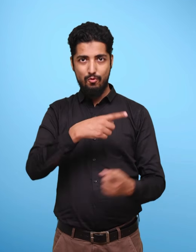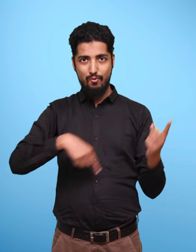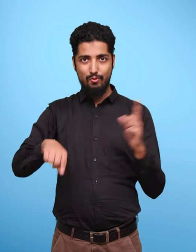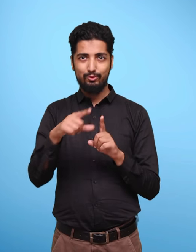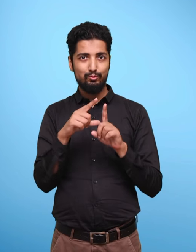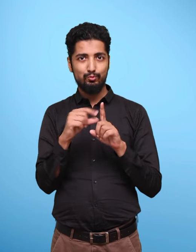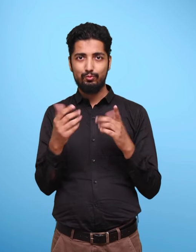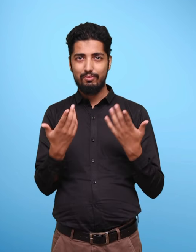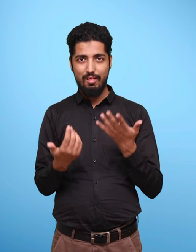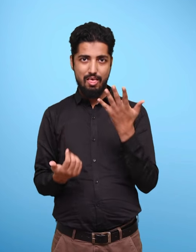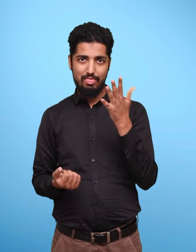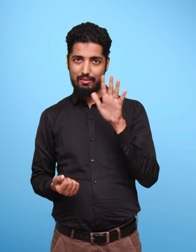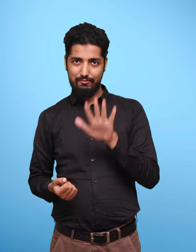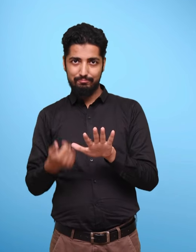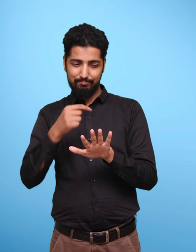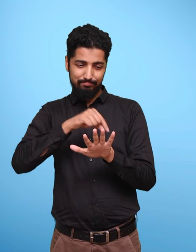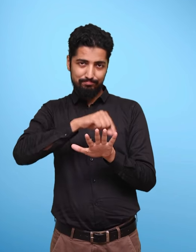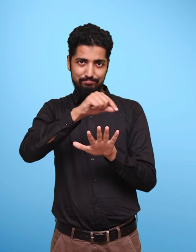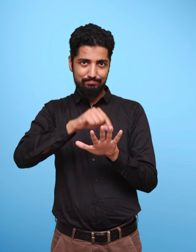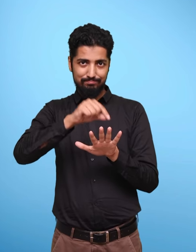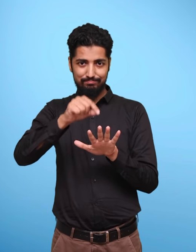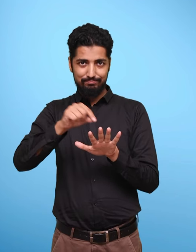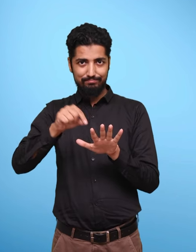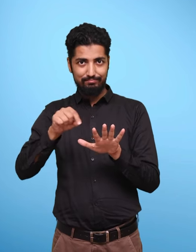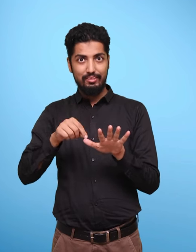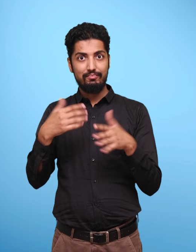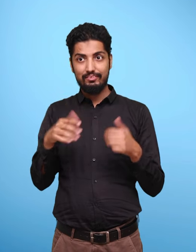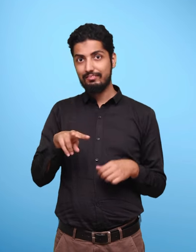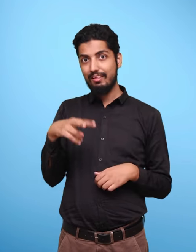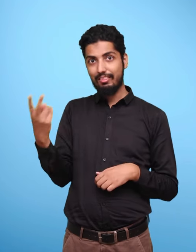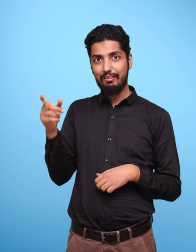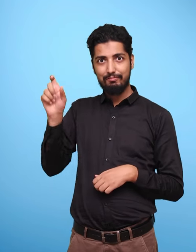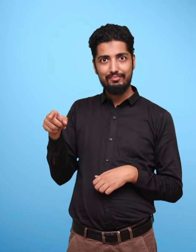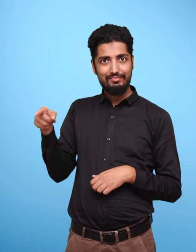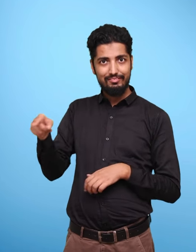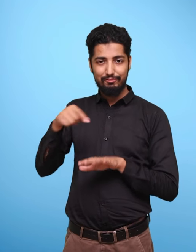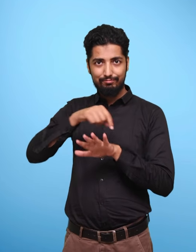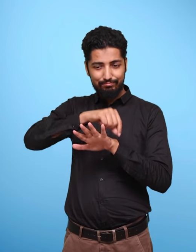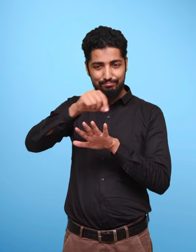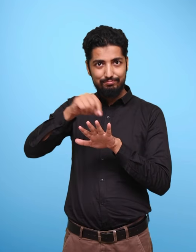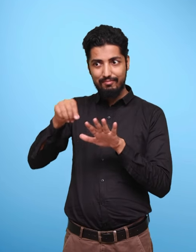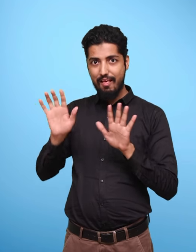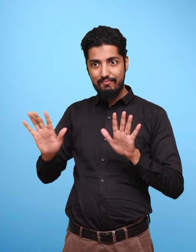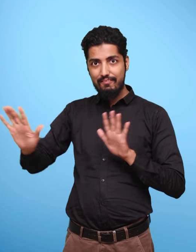Now, compare your drawing with your friend's drawing.